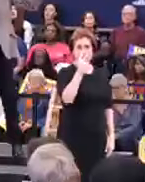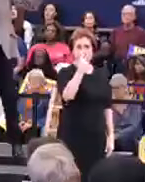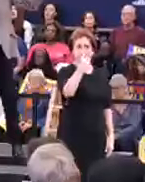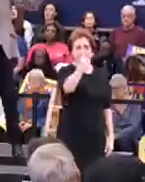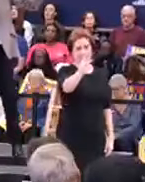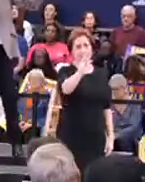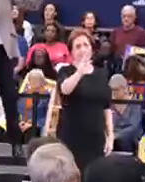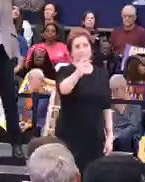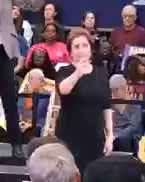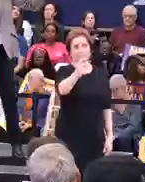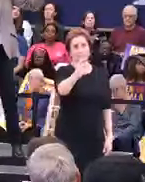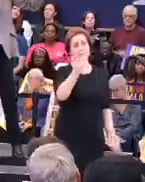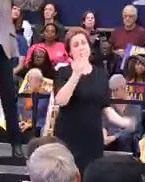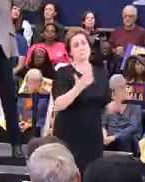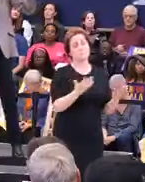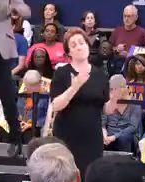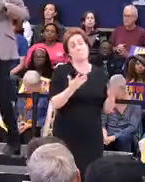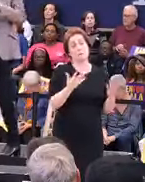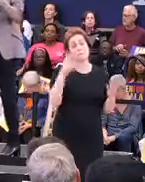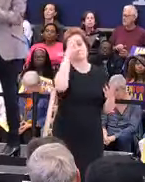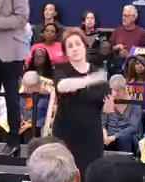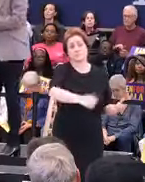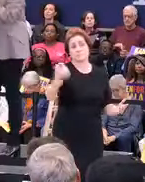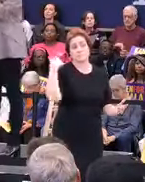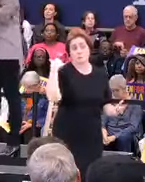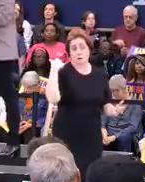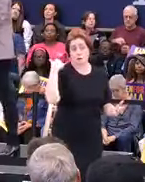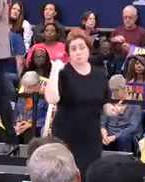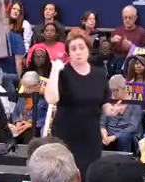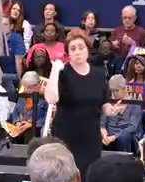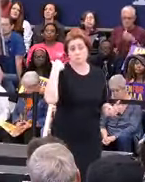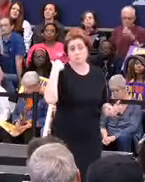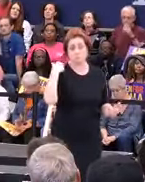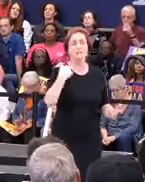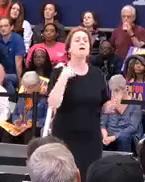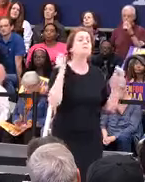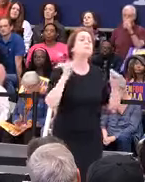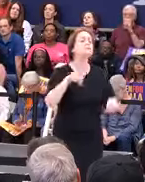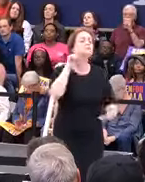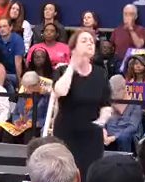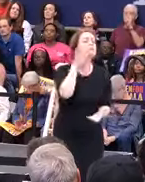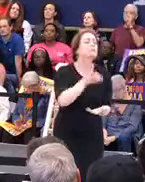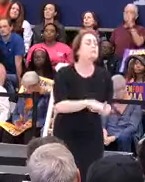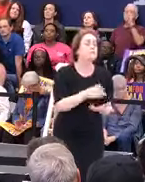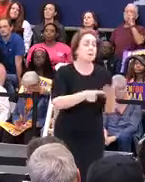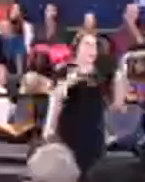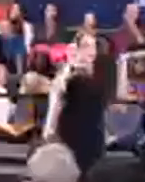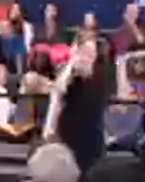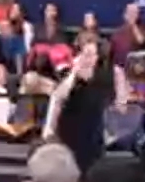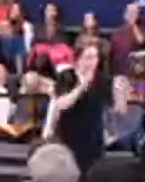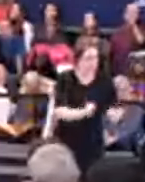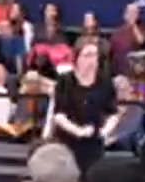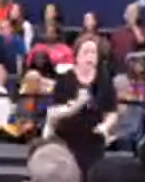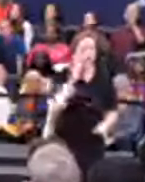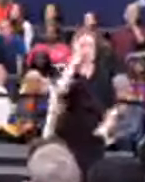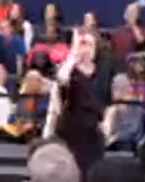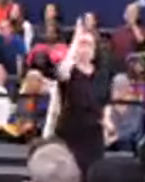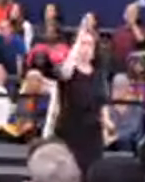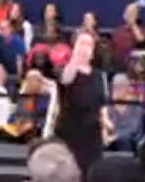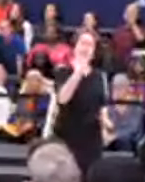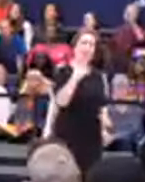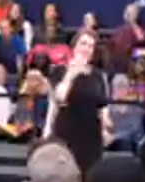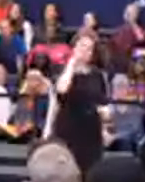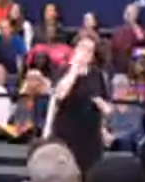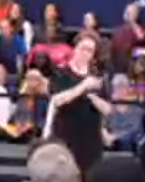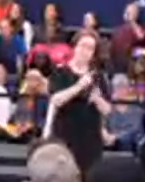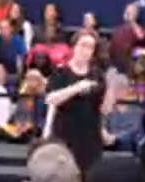have seen before and have the ability to believe in what can be and have faith in what